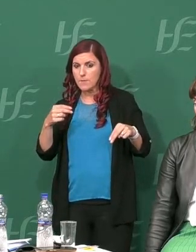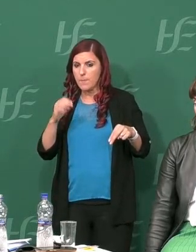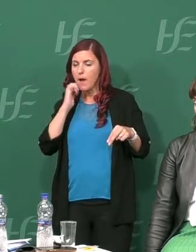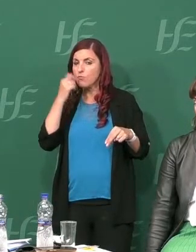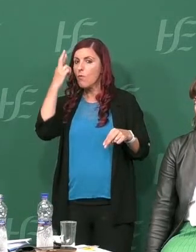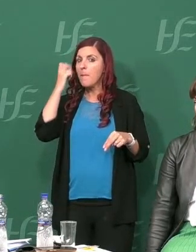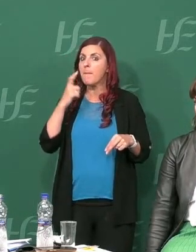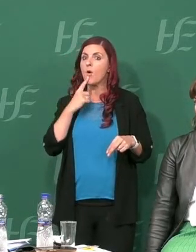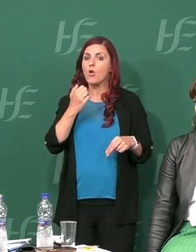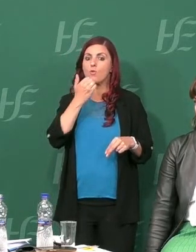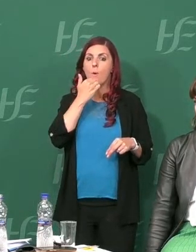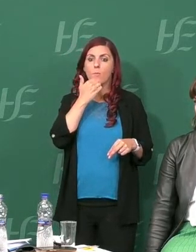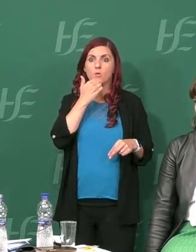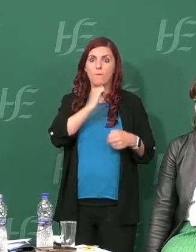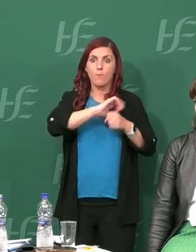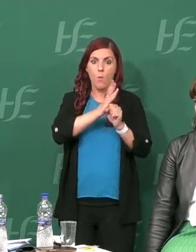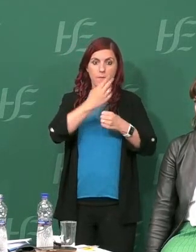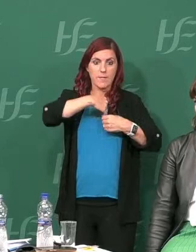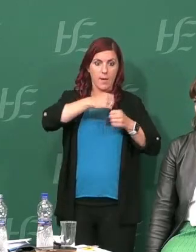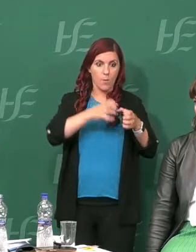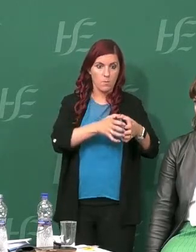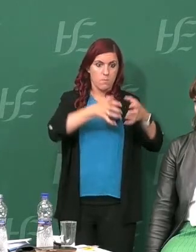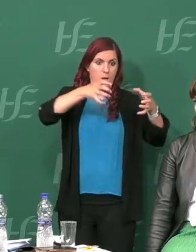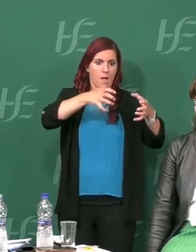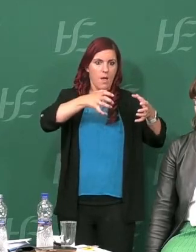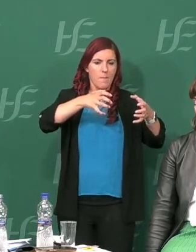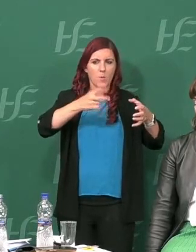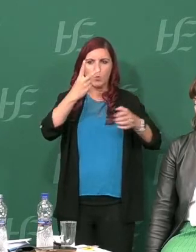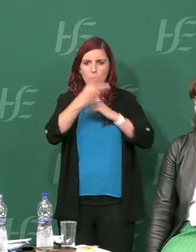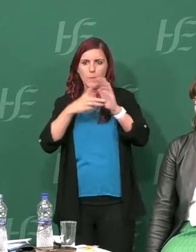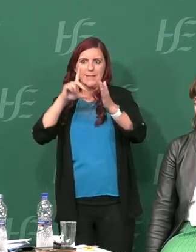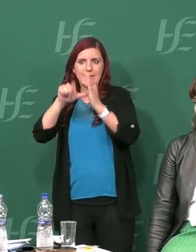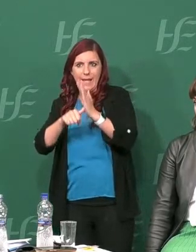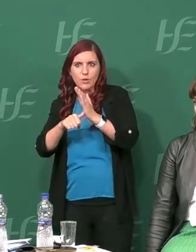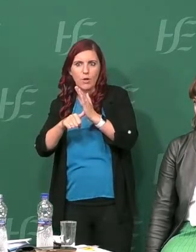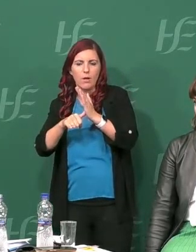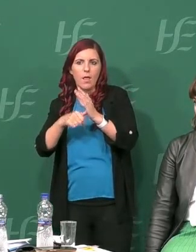Arthur, of those high cases and hospitalisations later.